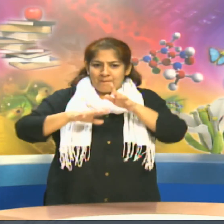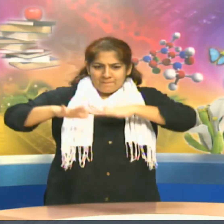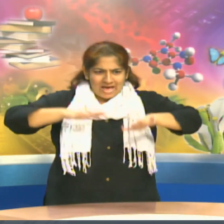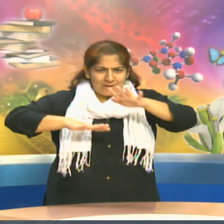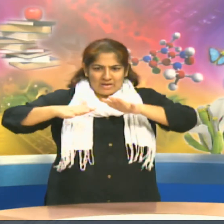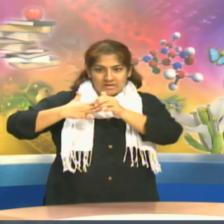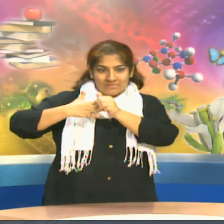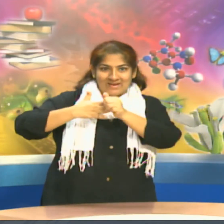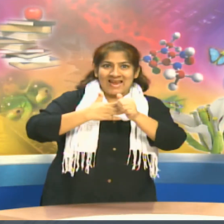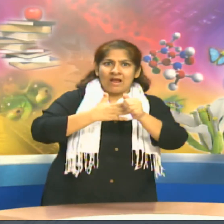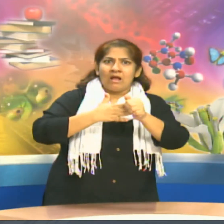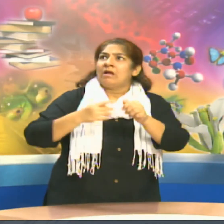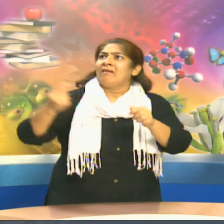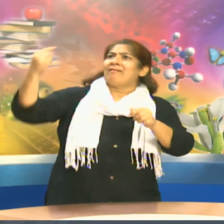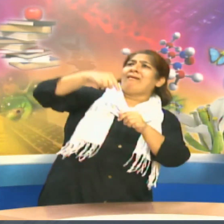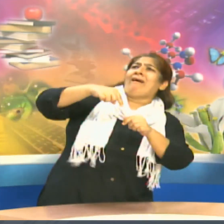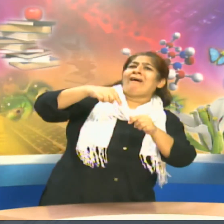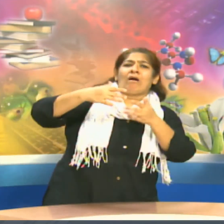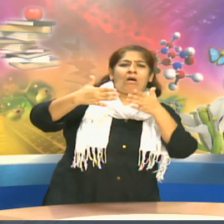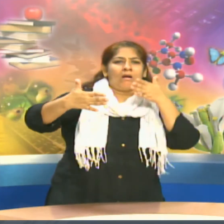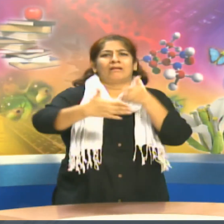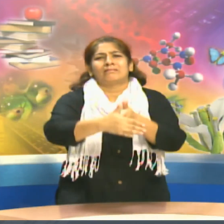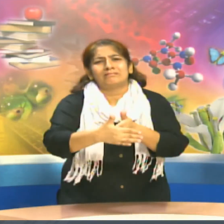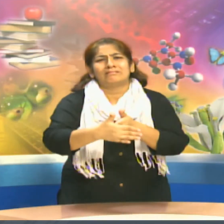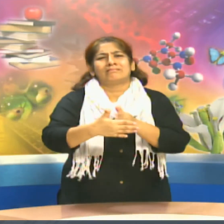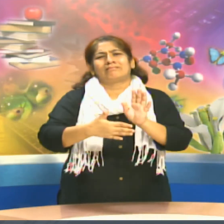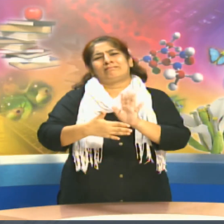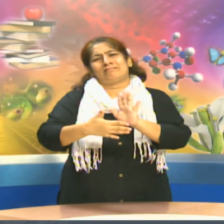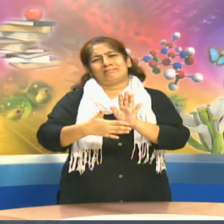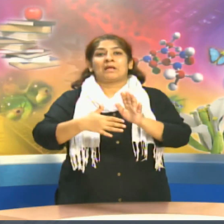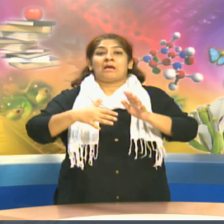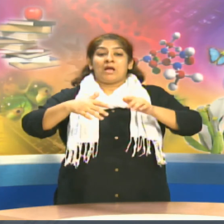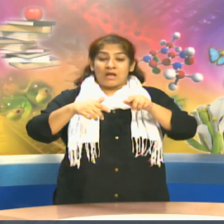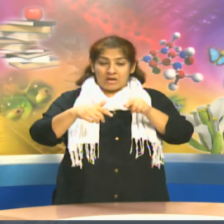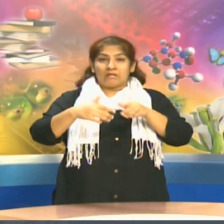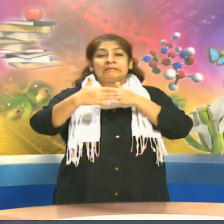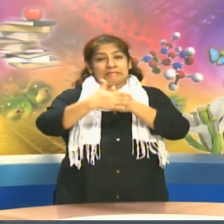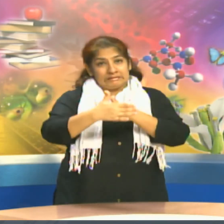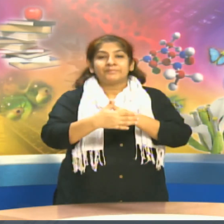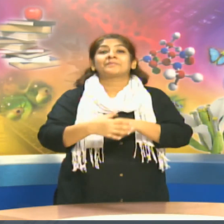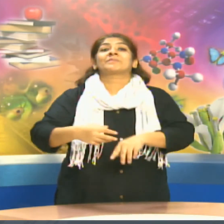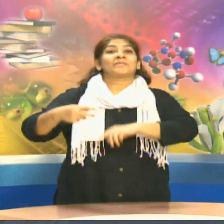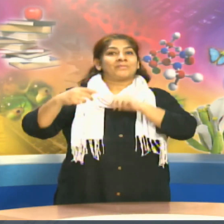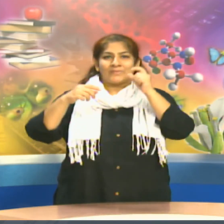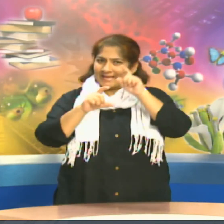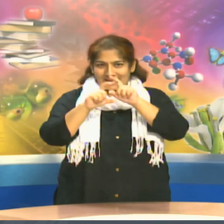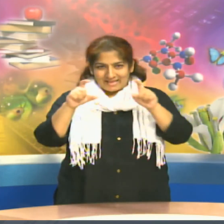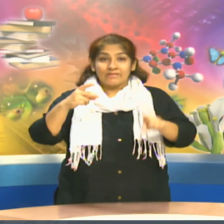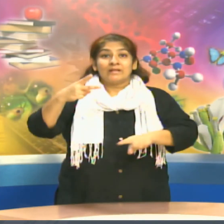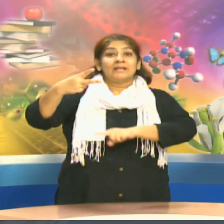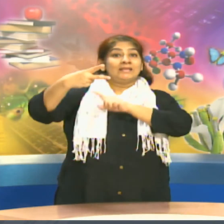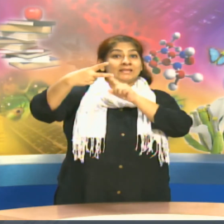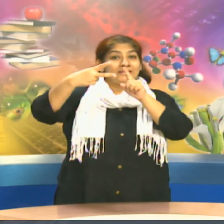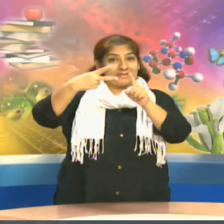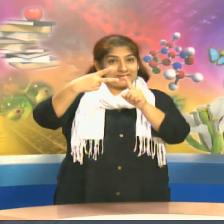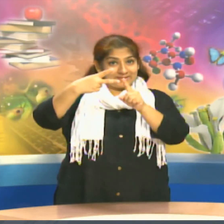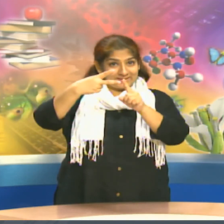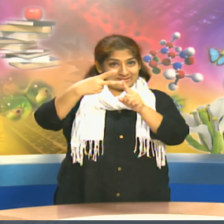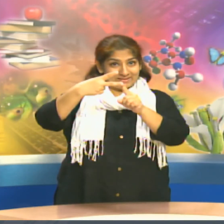So, a person who is leading the project or leading the work, and due to some intervention of the other person, the person